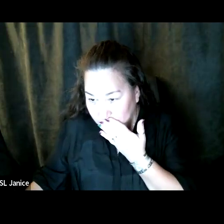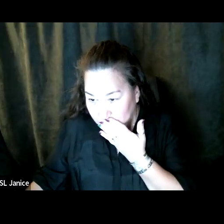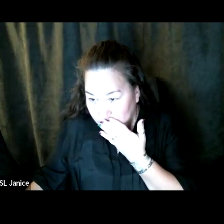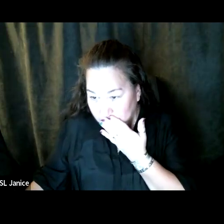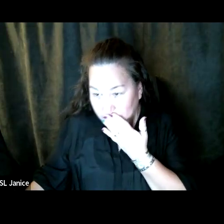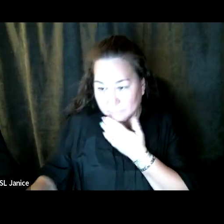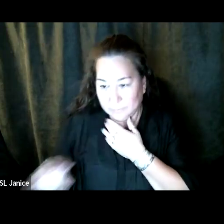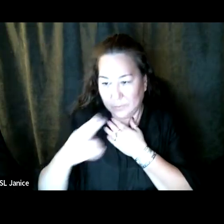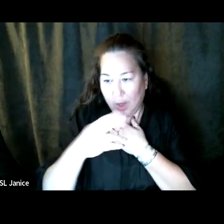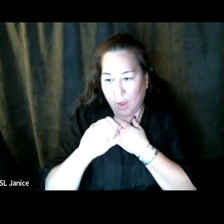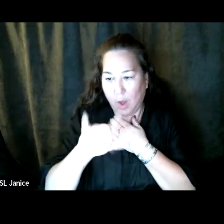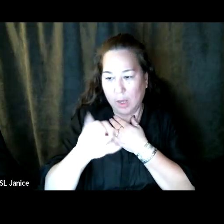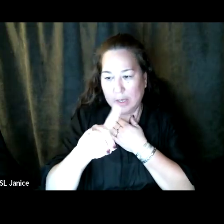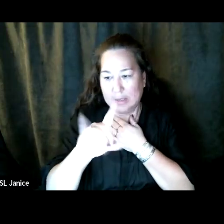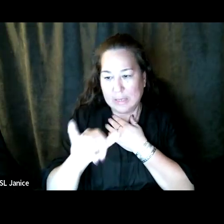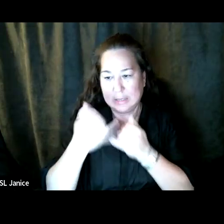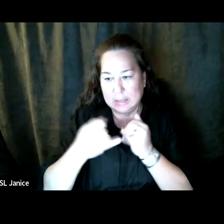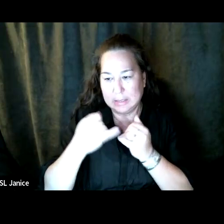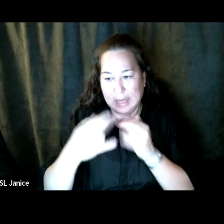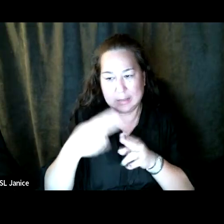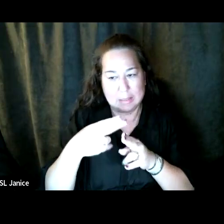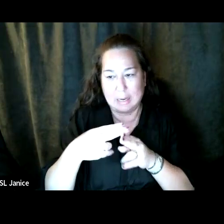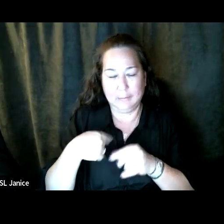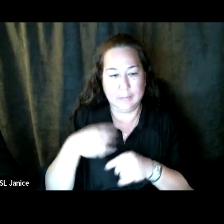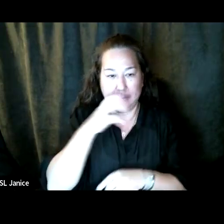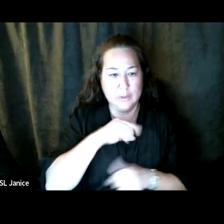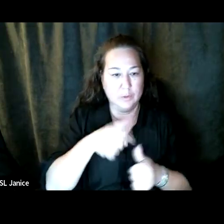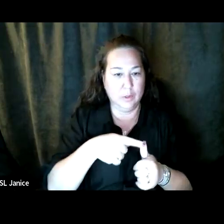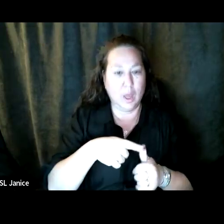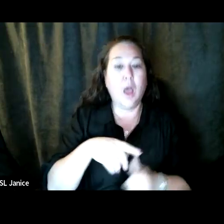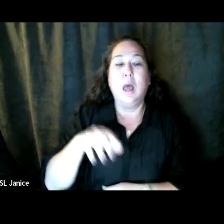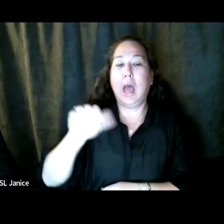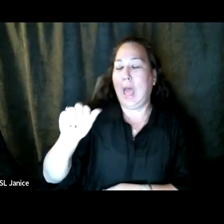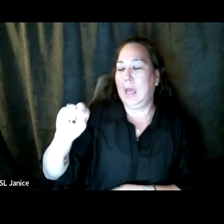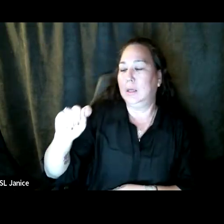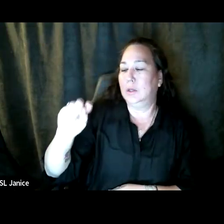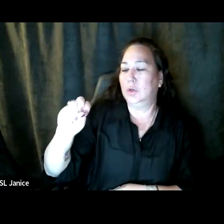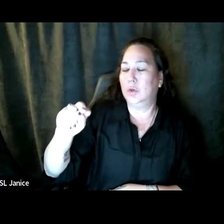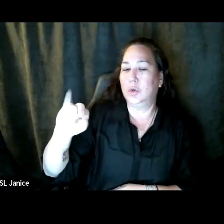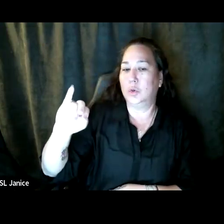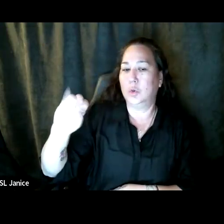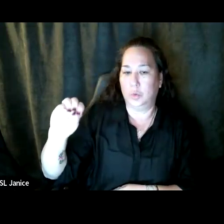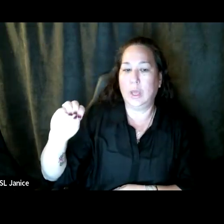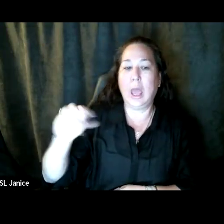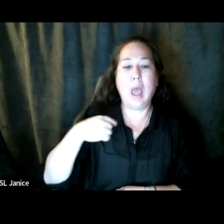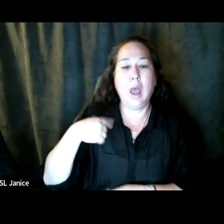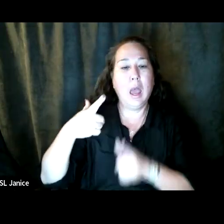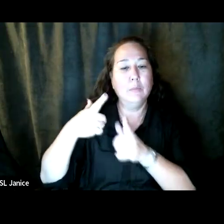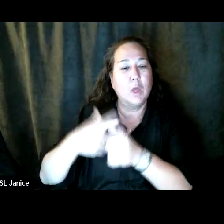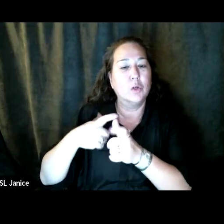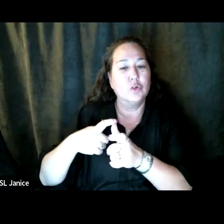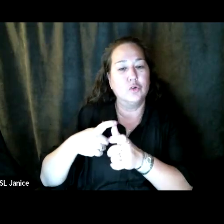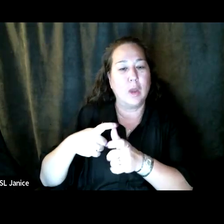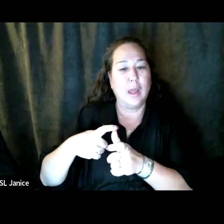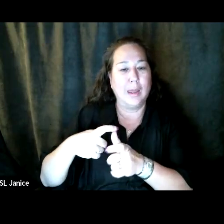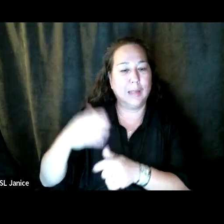Evening. Could y'all hear me? Okay, good. My name is Antonio Howday. I am the Brighton High head track and field coach. I'm also an assistant